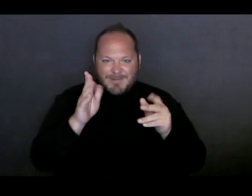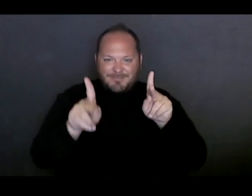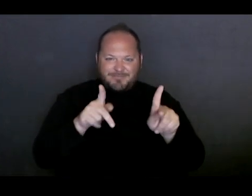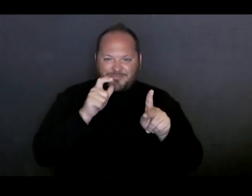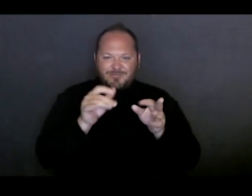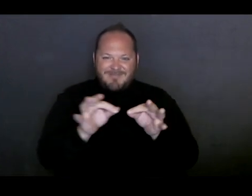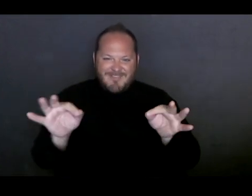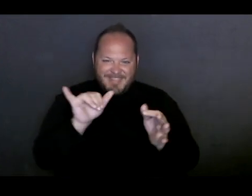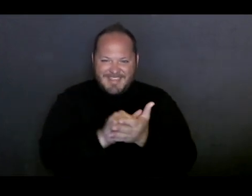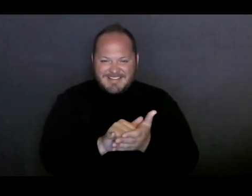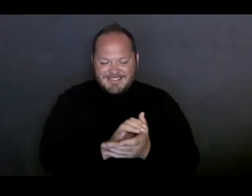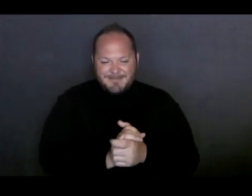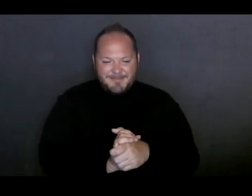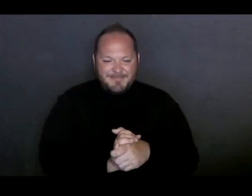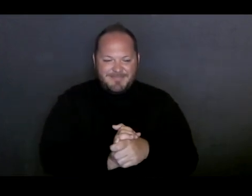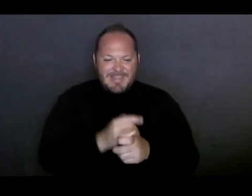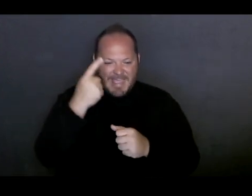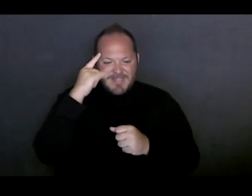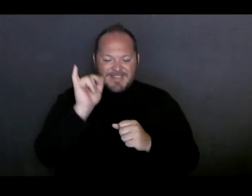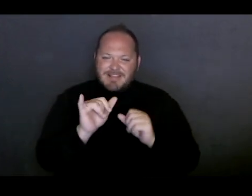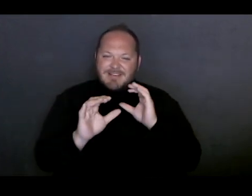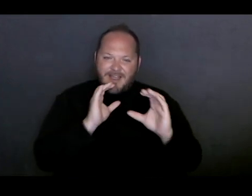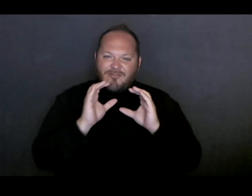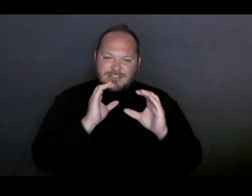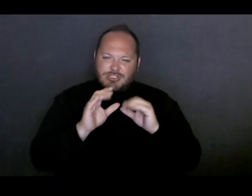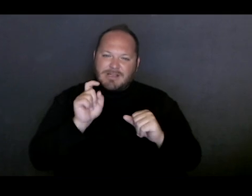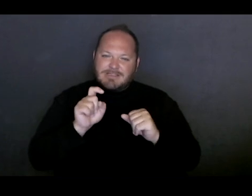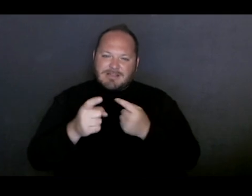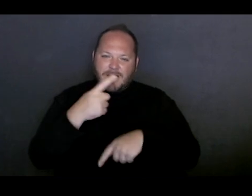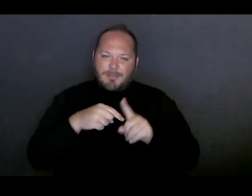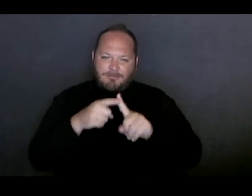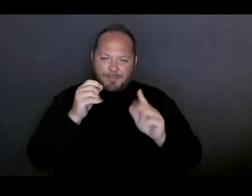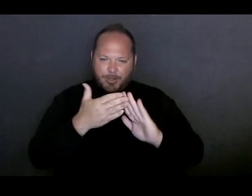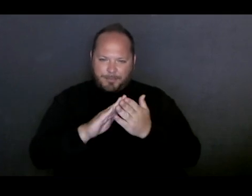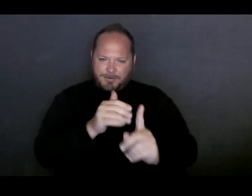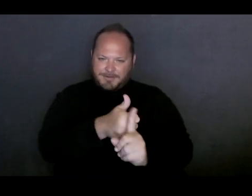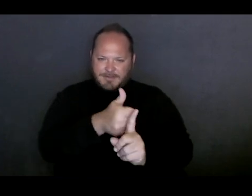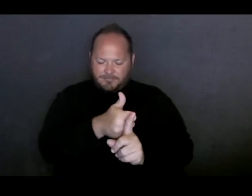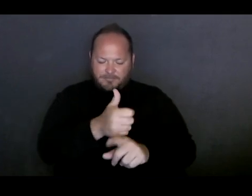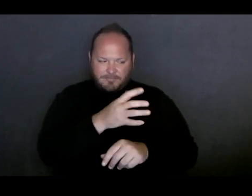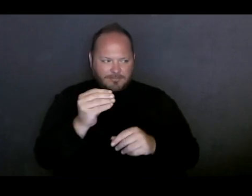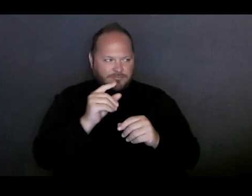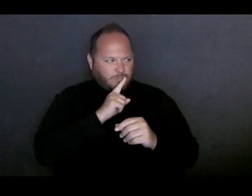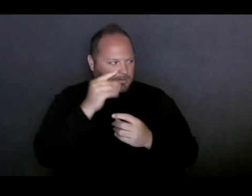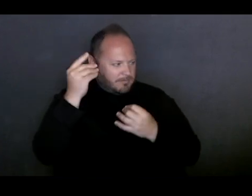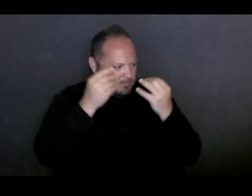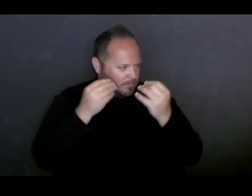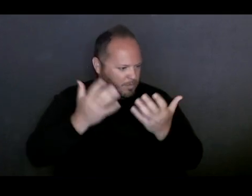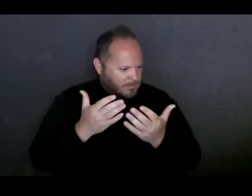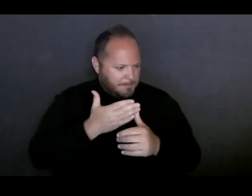I think that's a conversation that needs to come out of the community and really thinking about what is the way to ask that and what do we want to